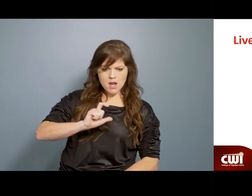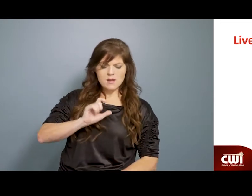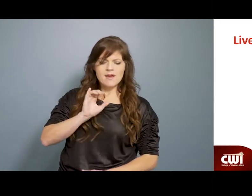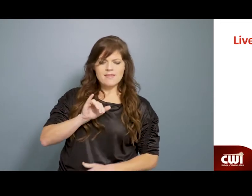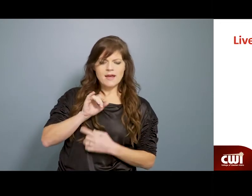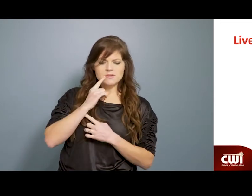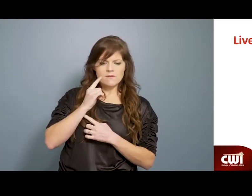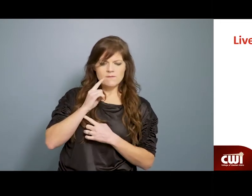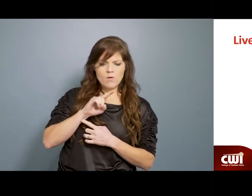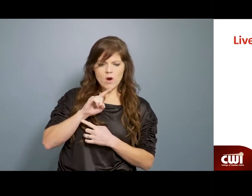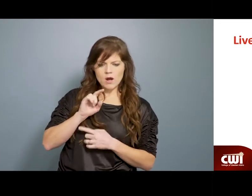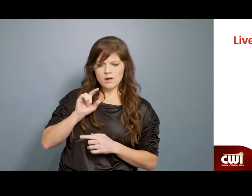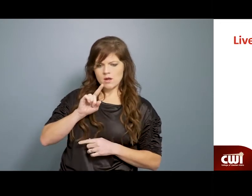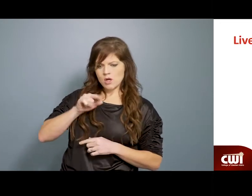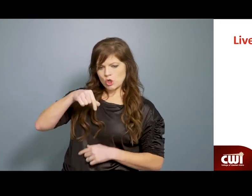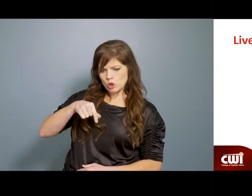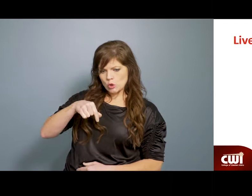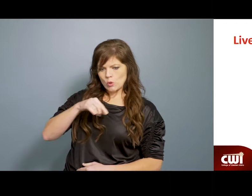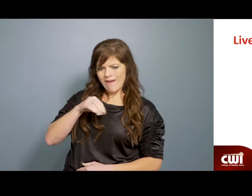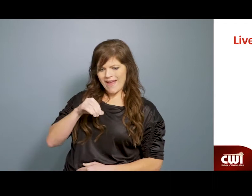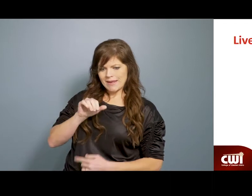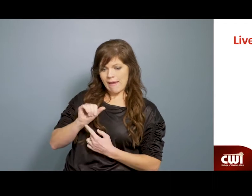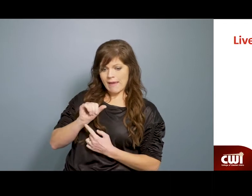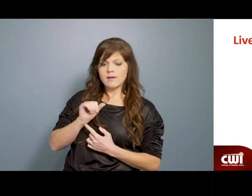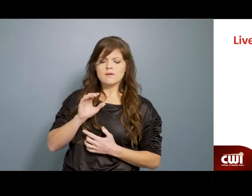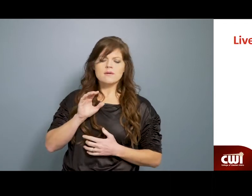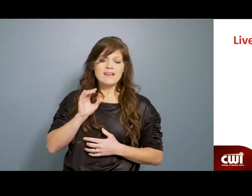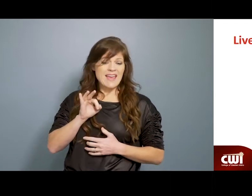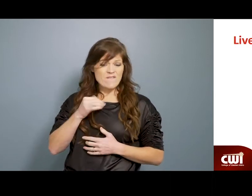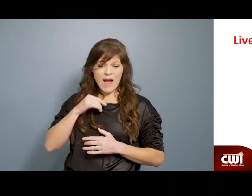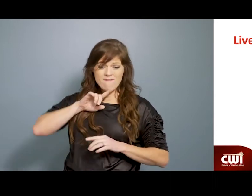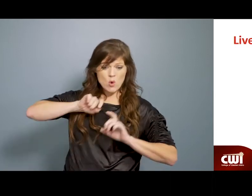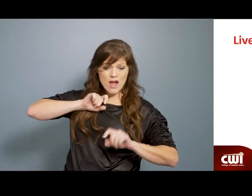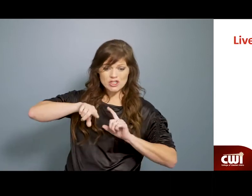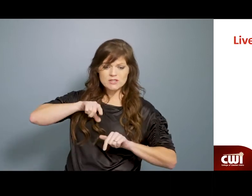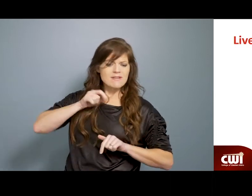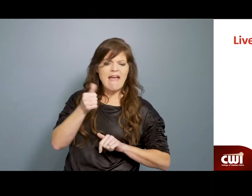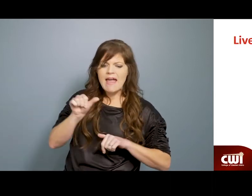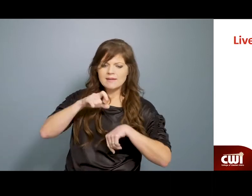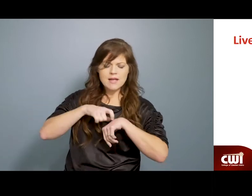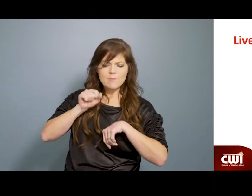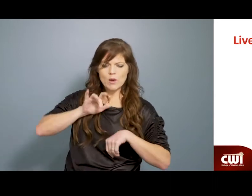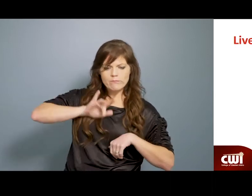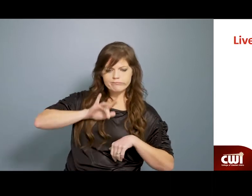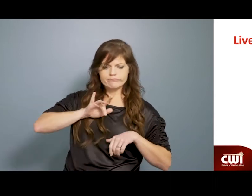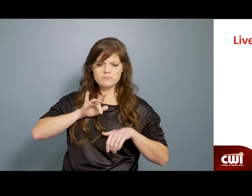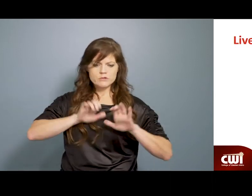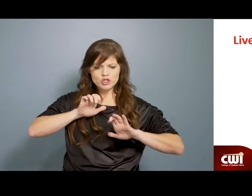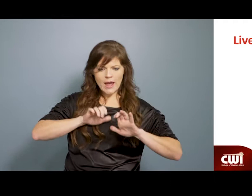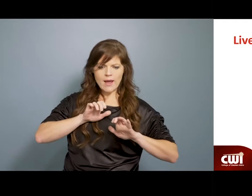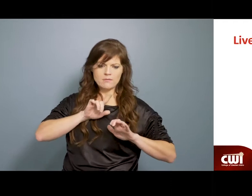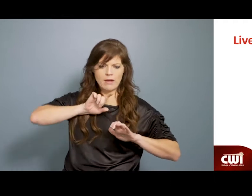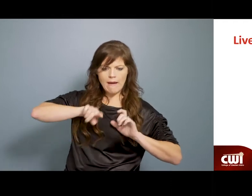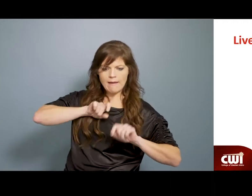And that will be where you'll submit your questions that will be on the panel for the President's Cabinet at a little